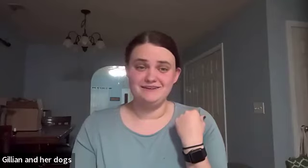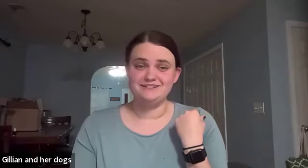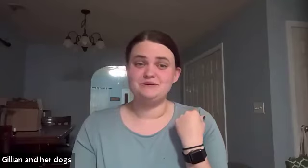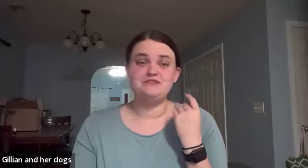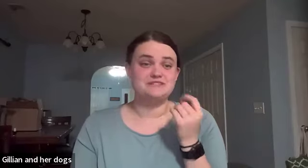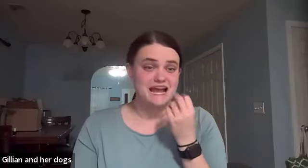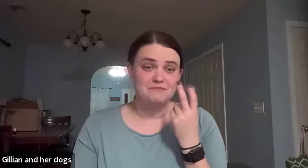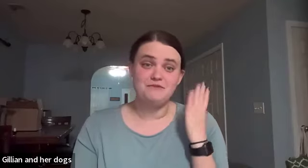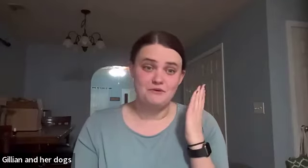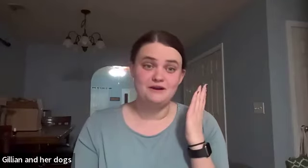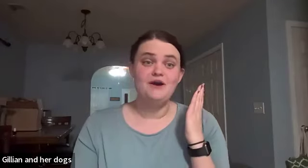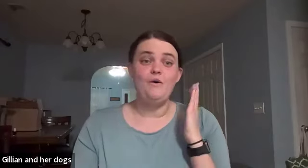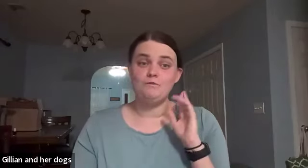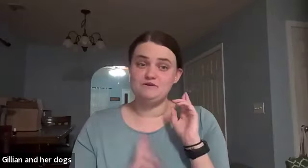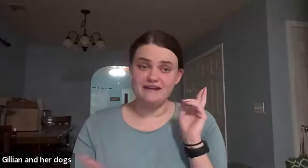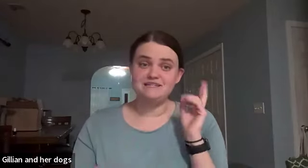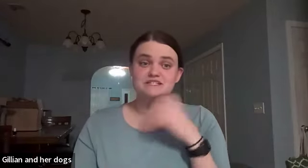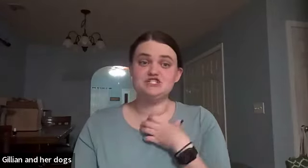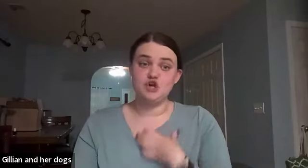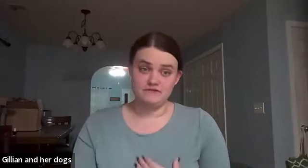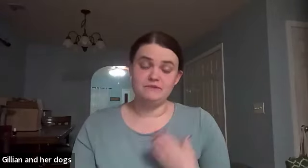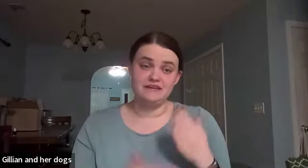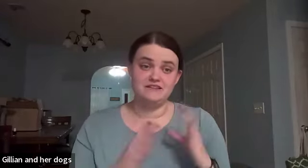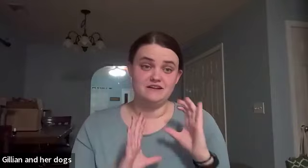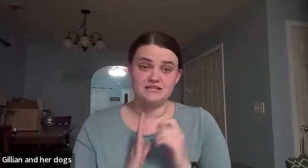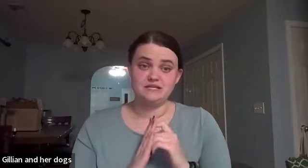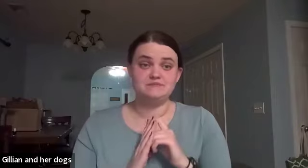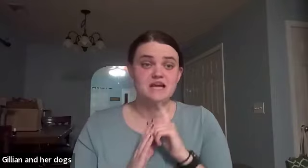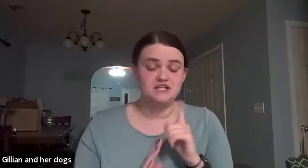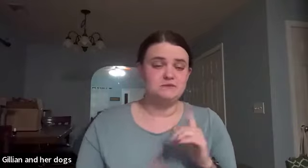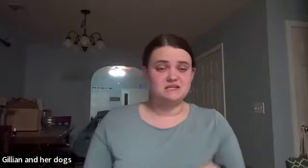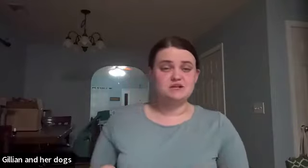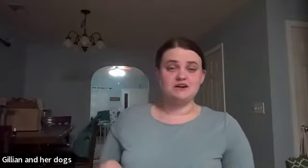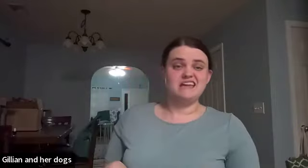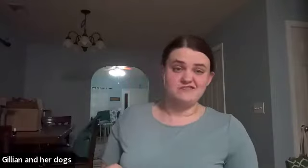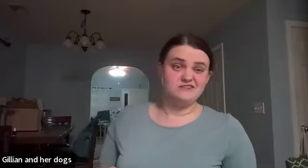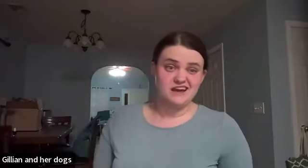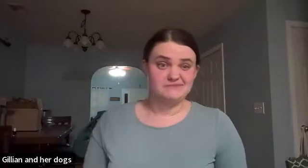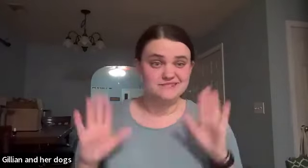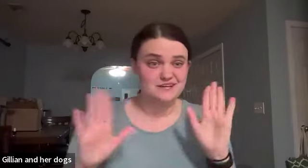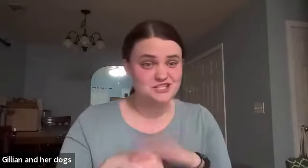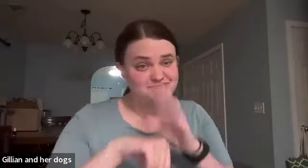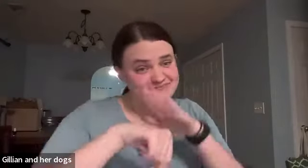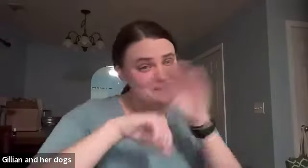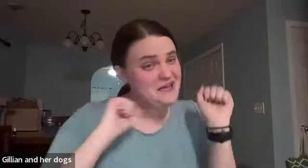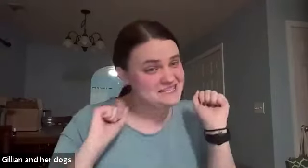hungry. So either snack before or be ready to be starving by the end of the class because I'm telling you, my stomach growls every time. So just a little heads